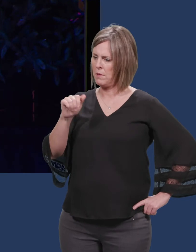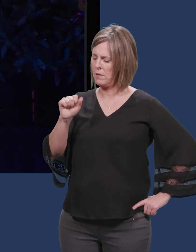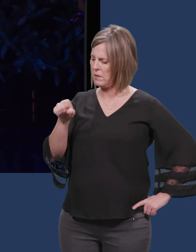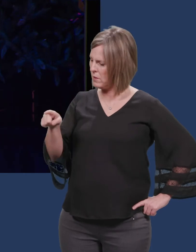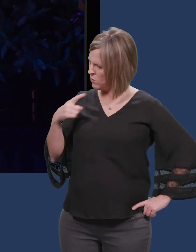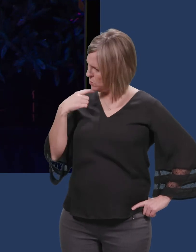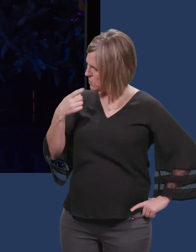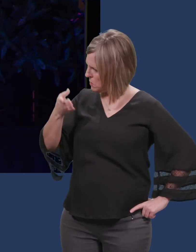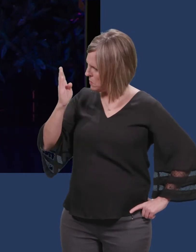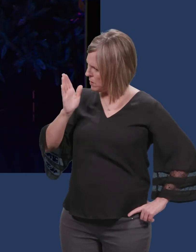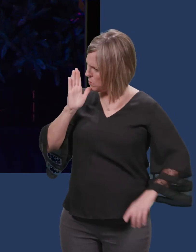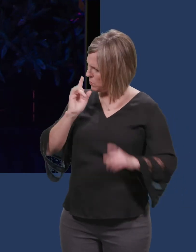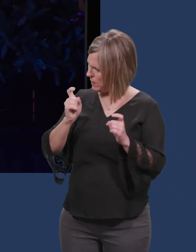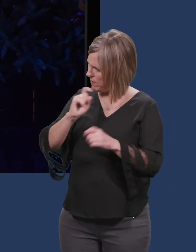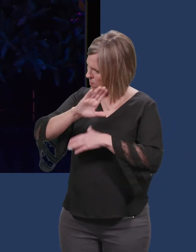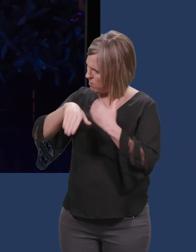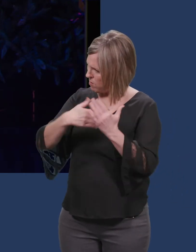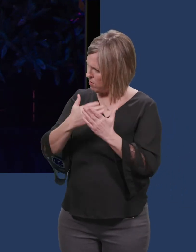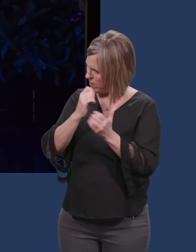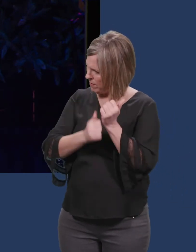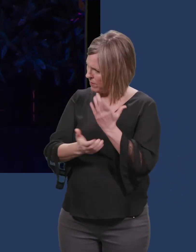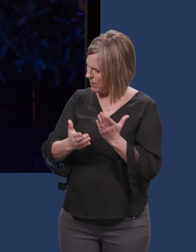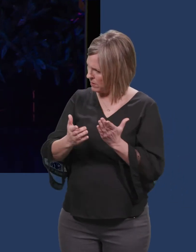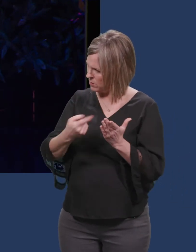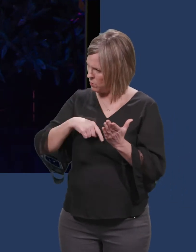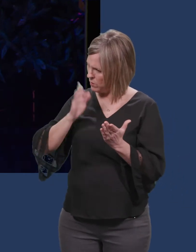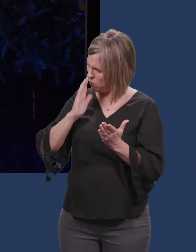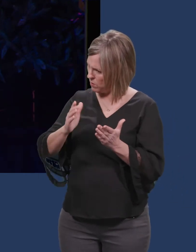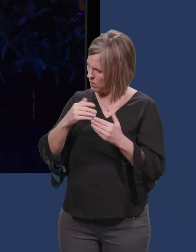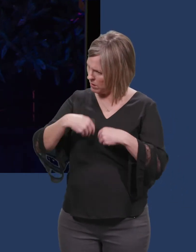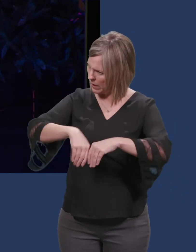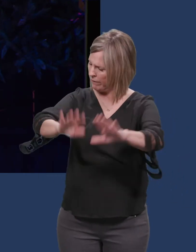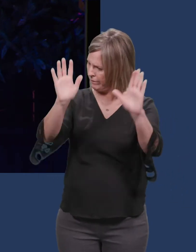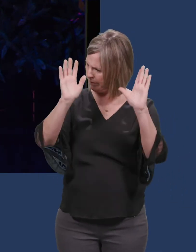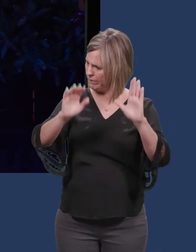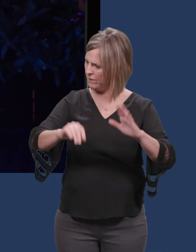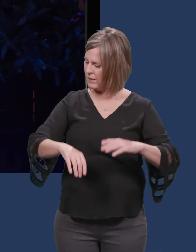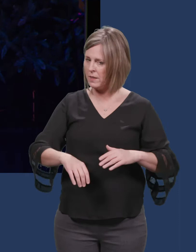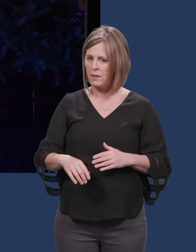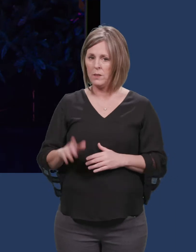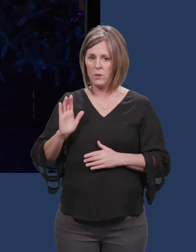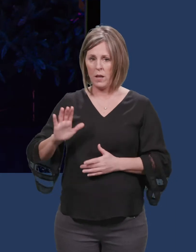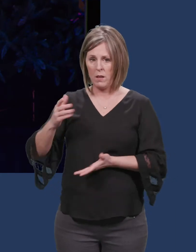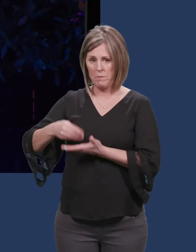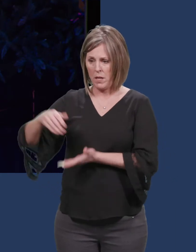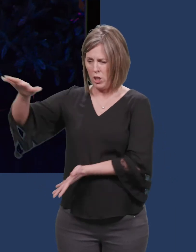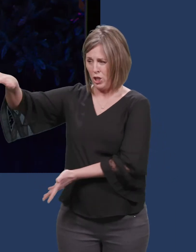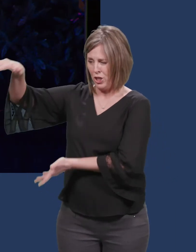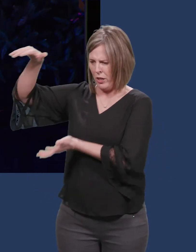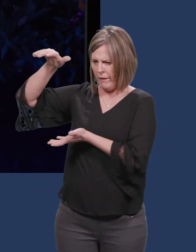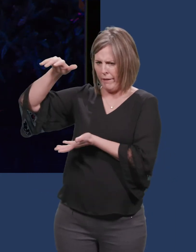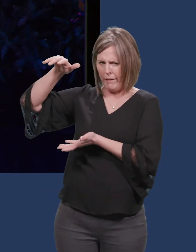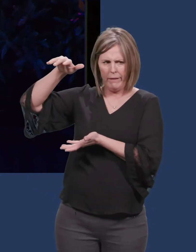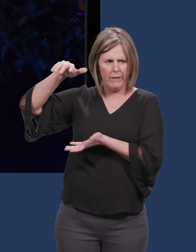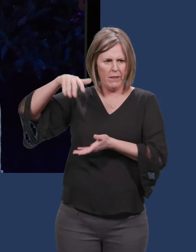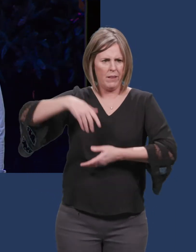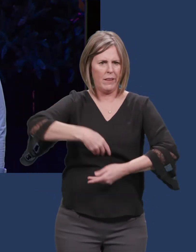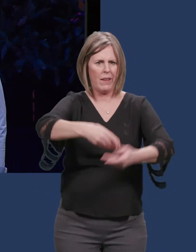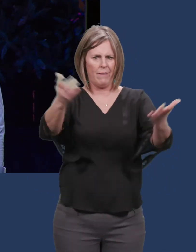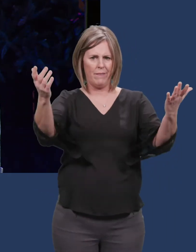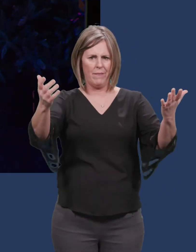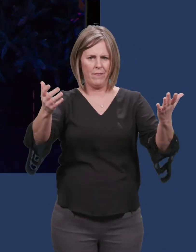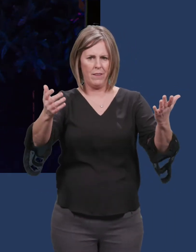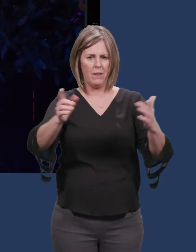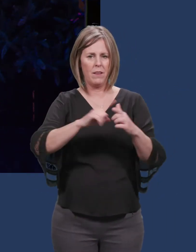told God you were giving it all away, so that's what we're going to do. And they gave those thousands of dollars away, and then they went